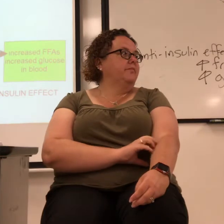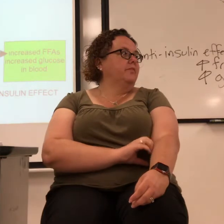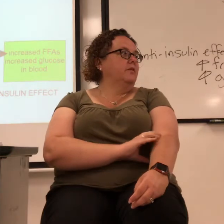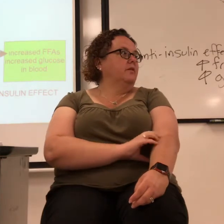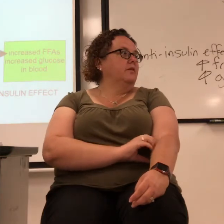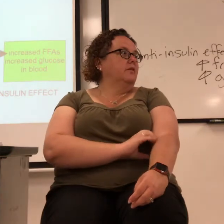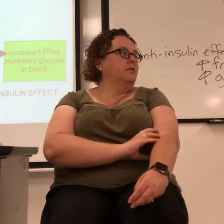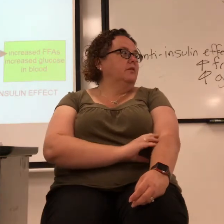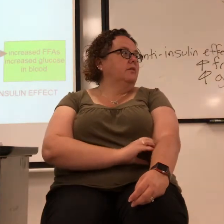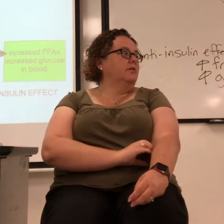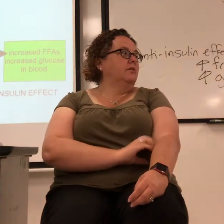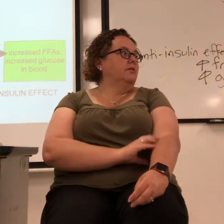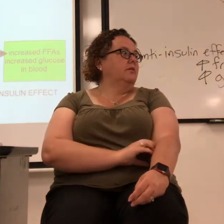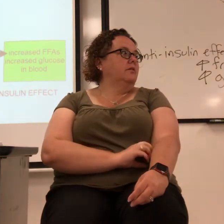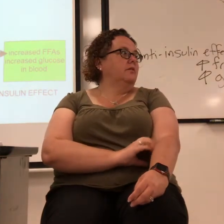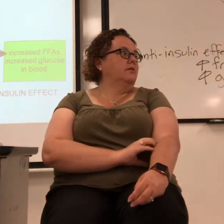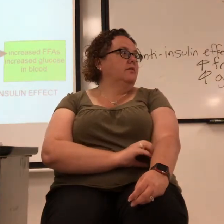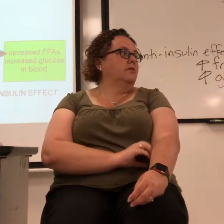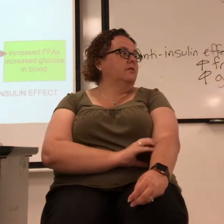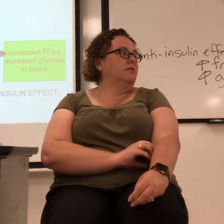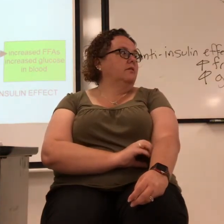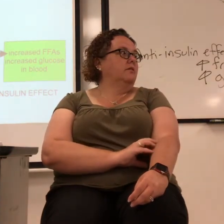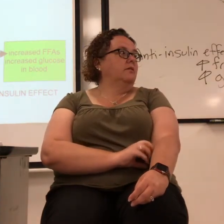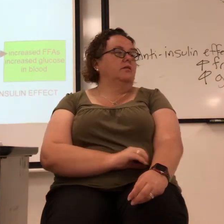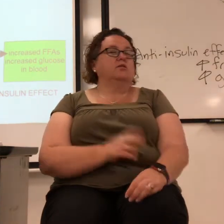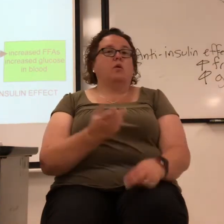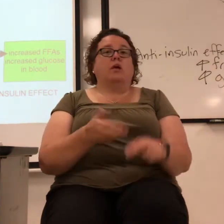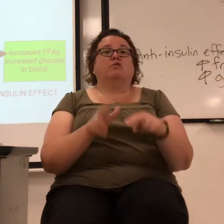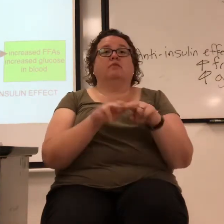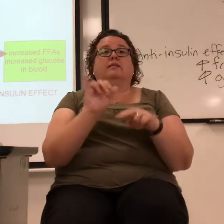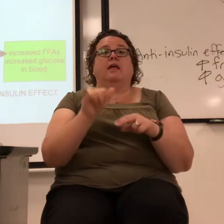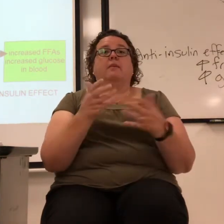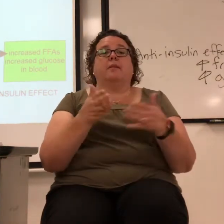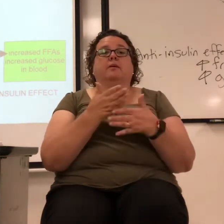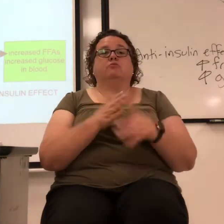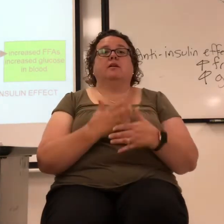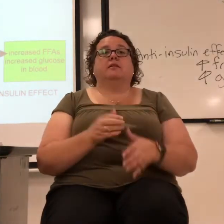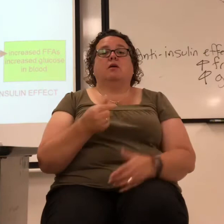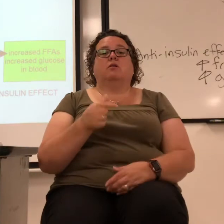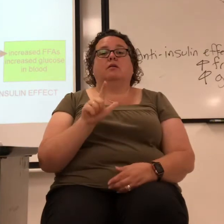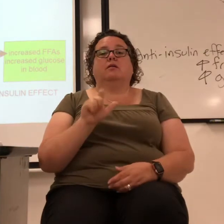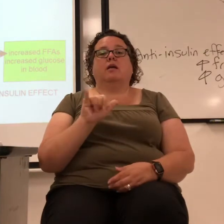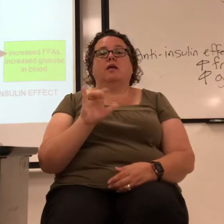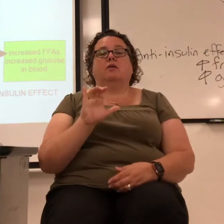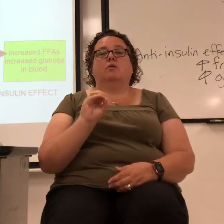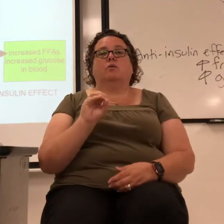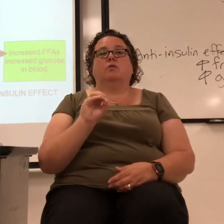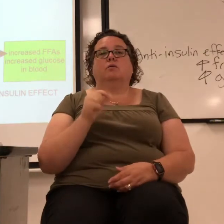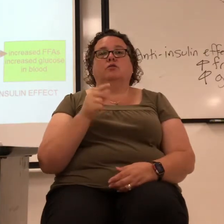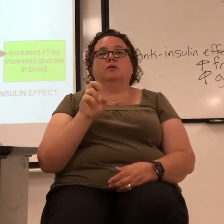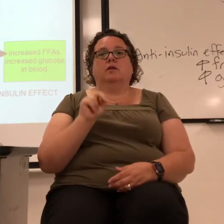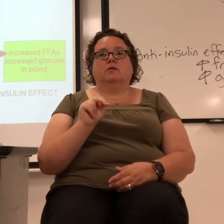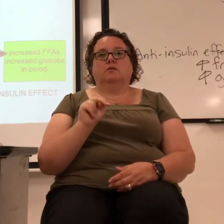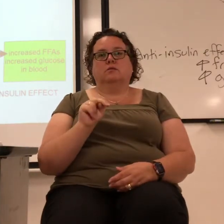sugar. Okay, so we increase that. Maybe you break down glycogen, put that as a side note.